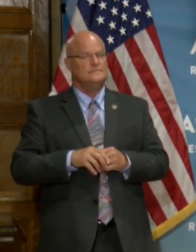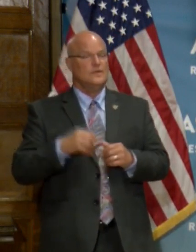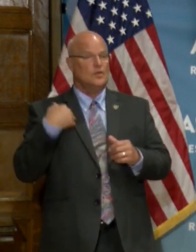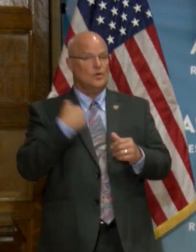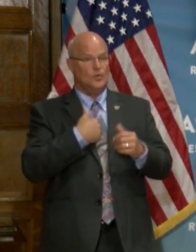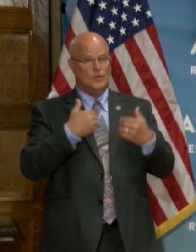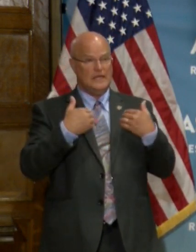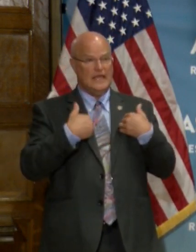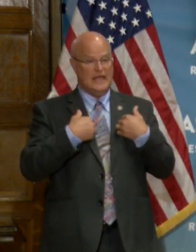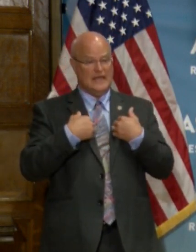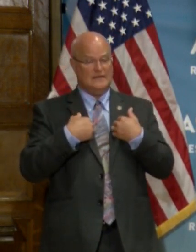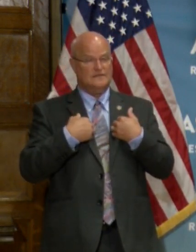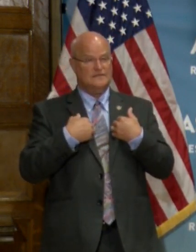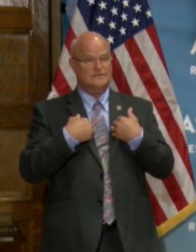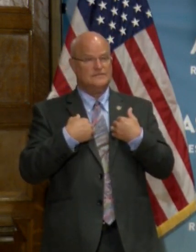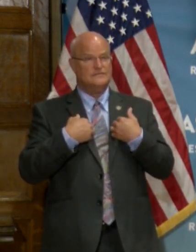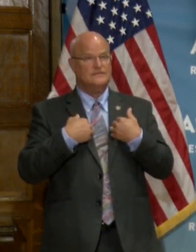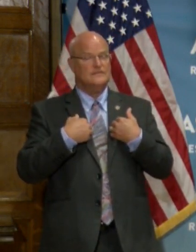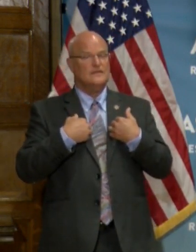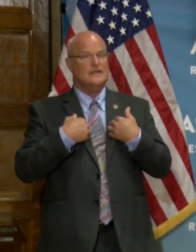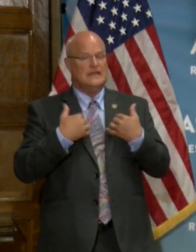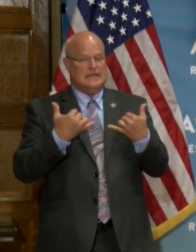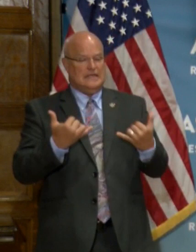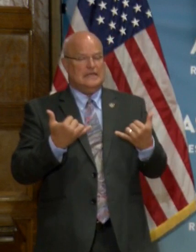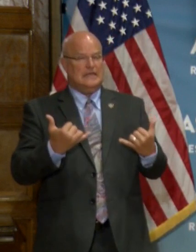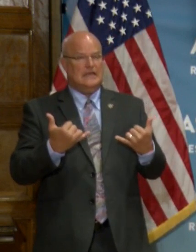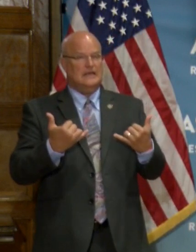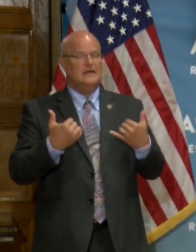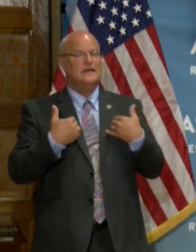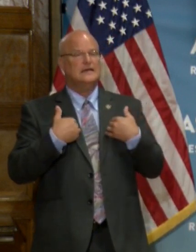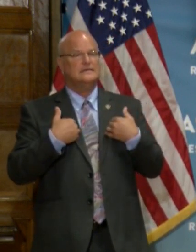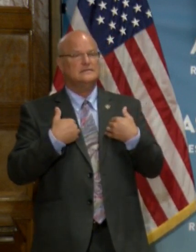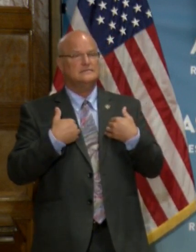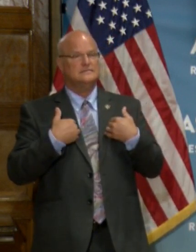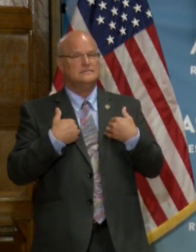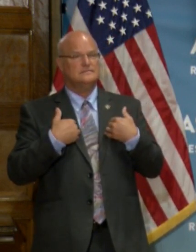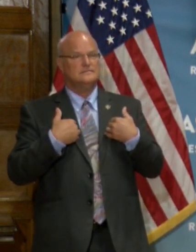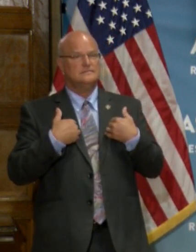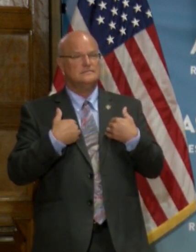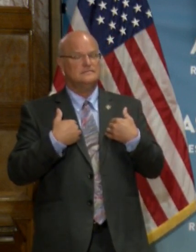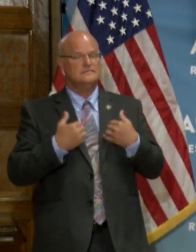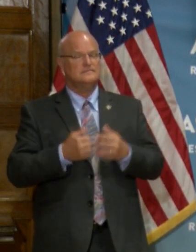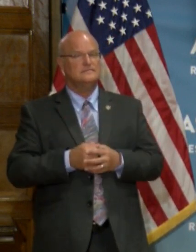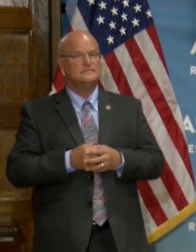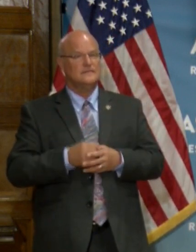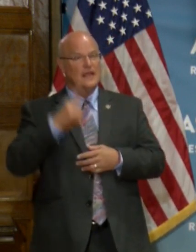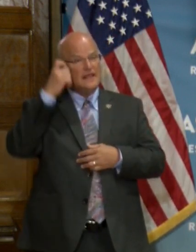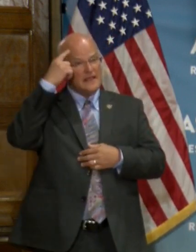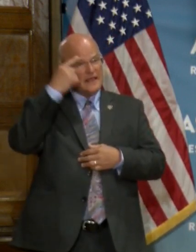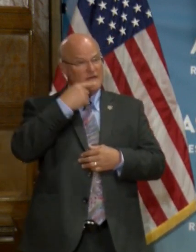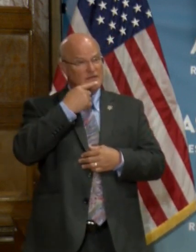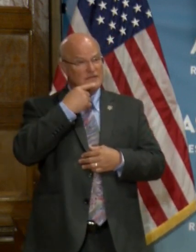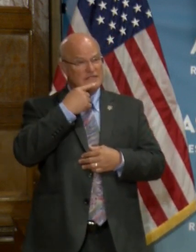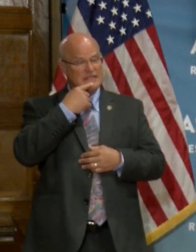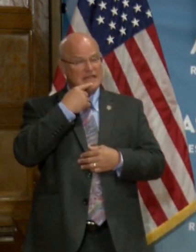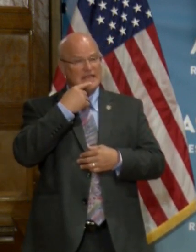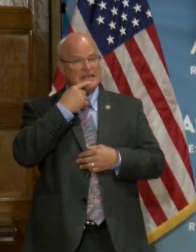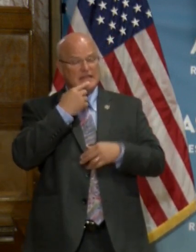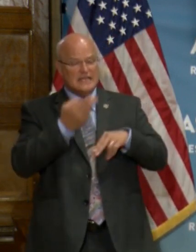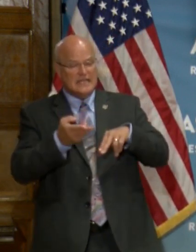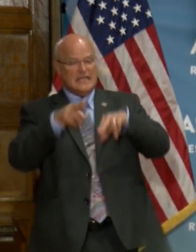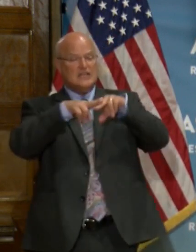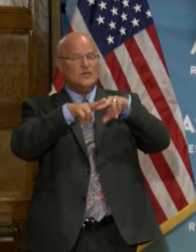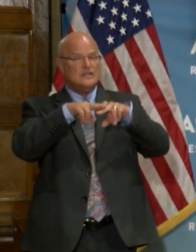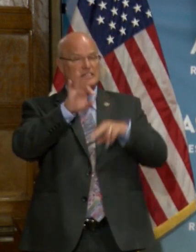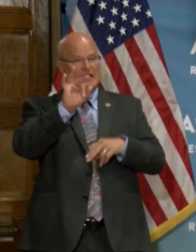We have, since yesterday, we've had The governor mentioned a net increase of